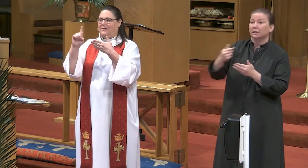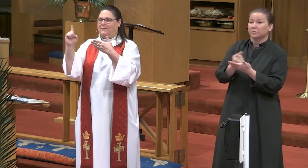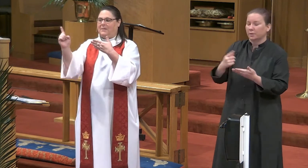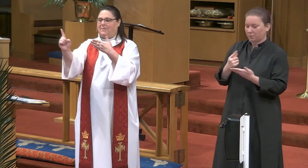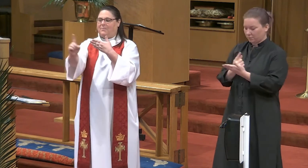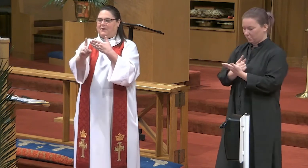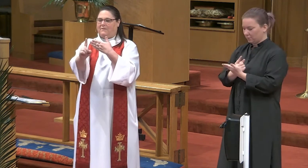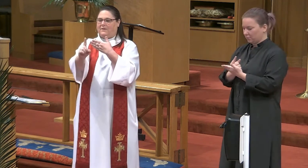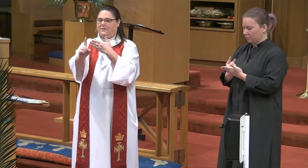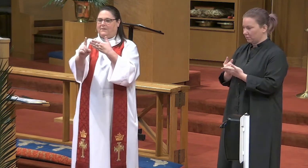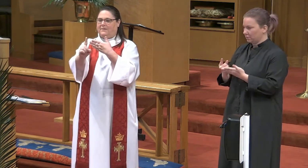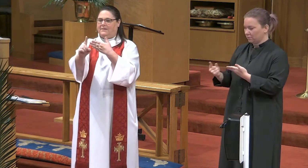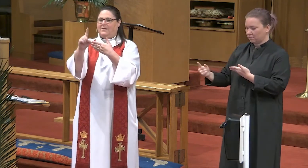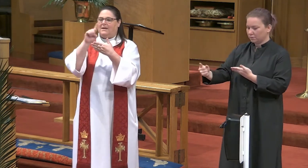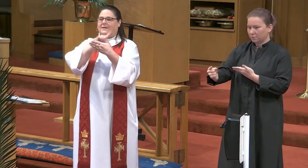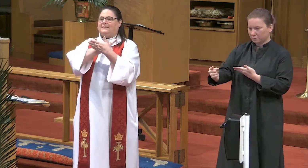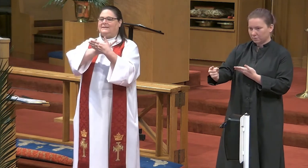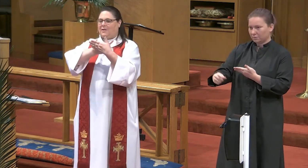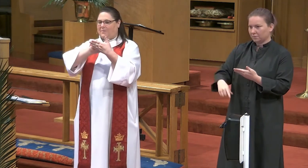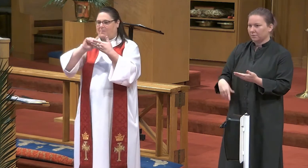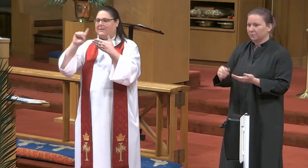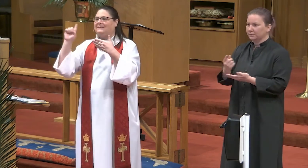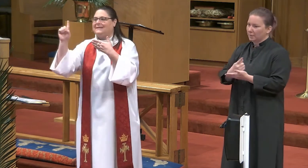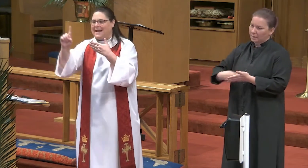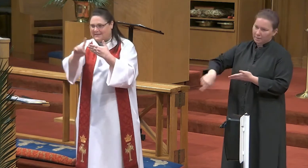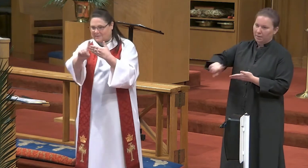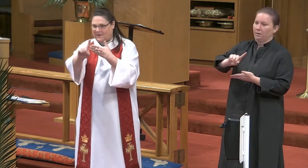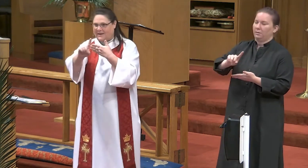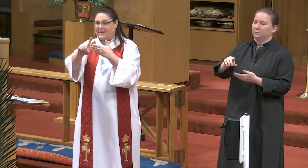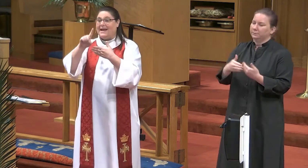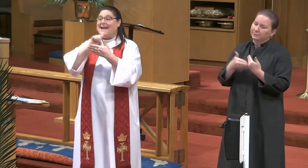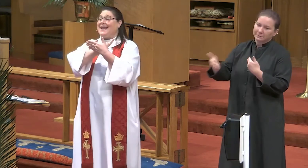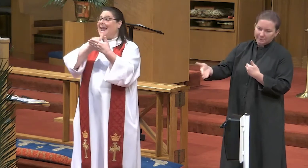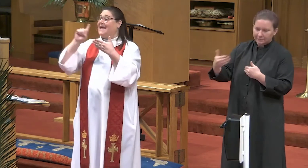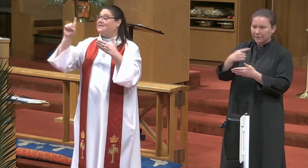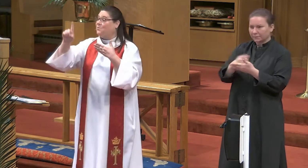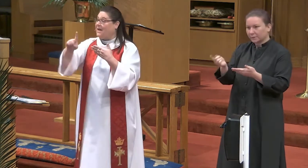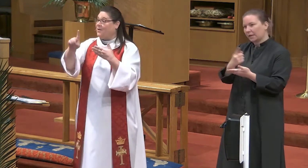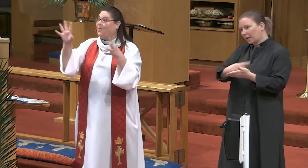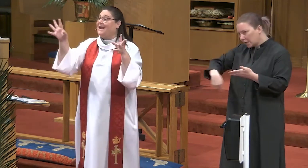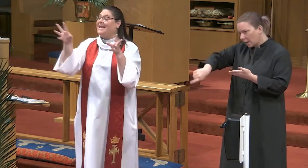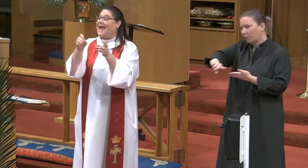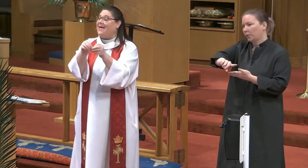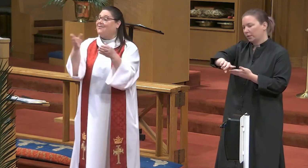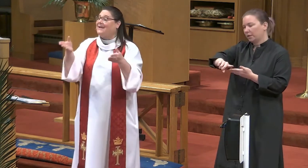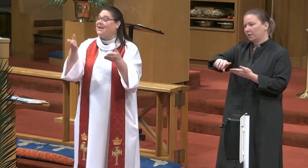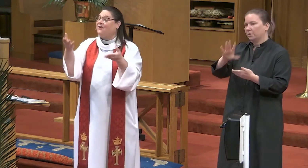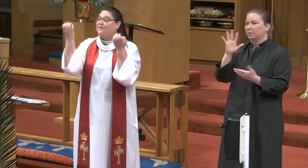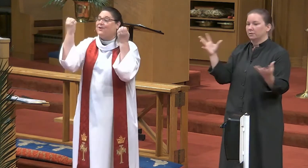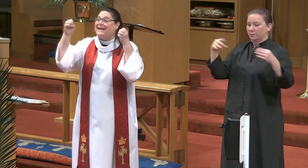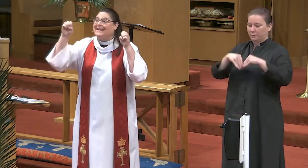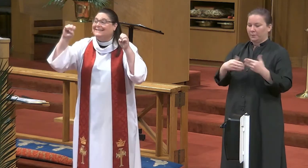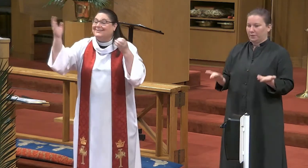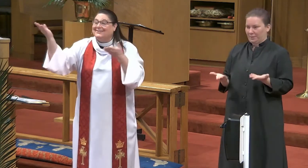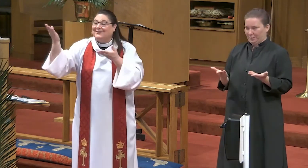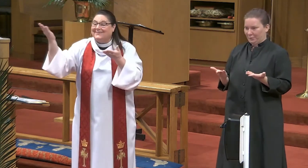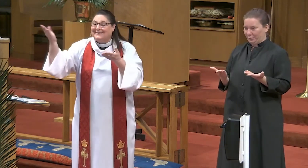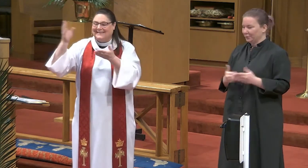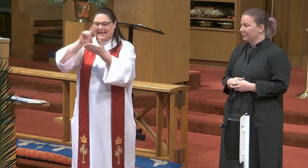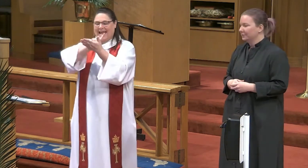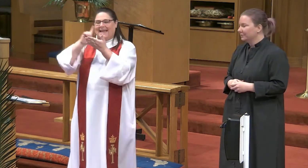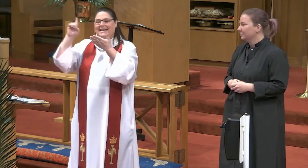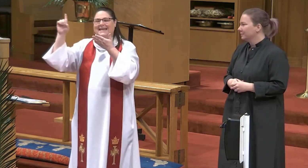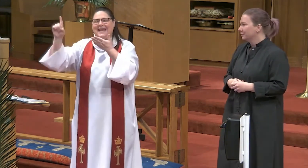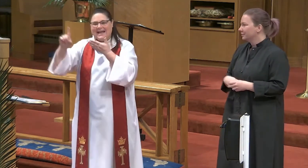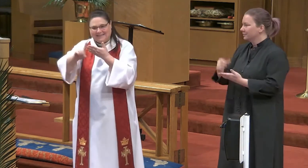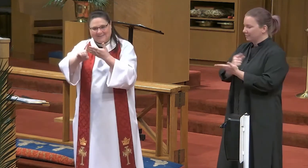my week, but I'm going to bring it over here to tell people it's next week. Next week, we're going to gather here for Easter